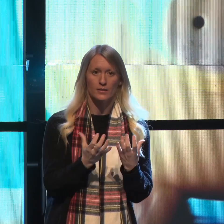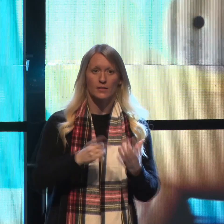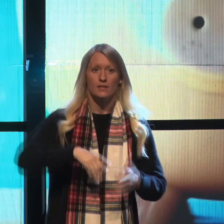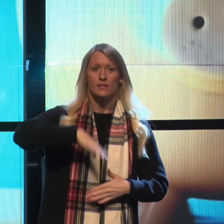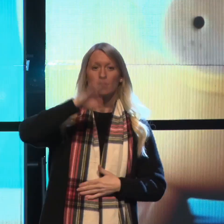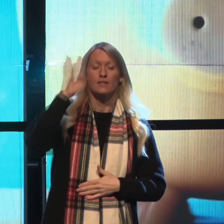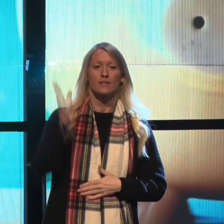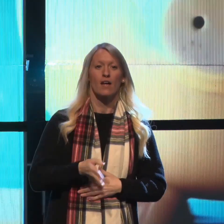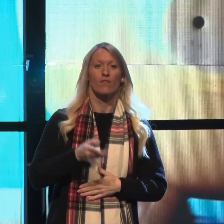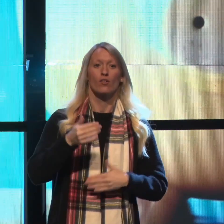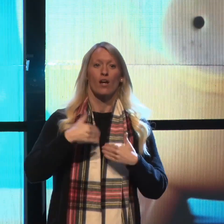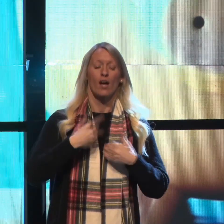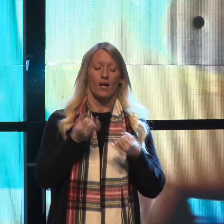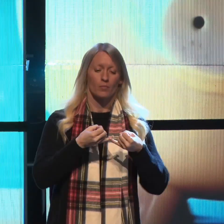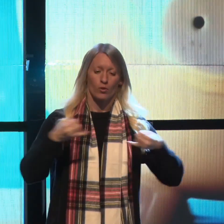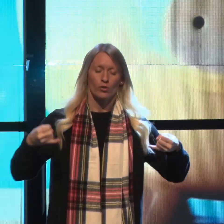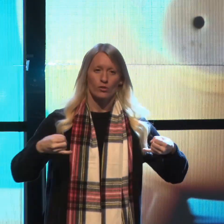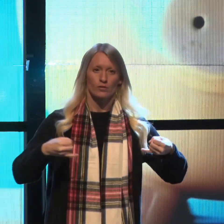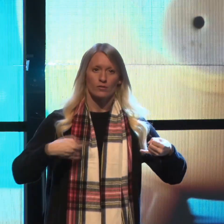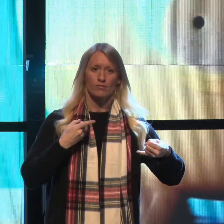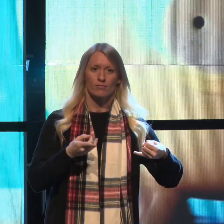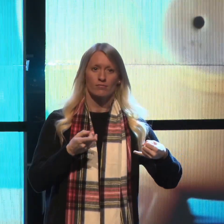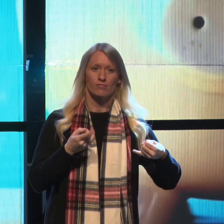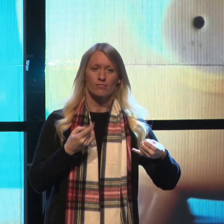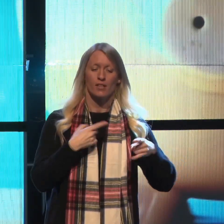until humans got involved.